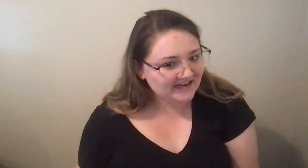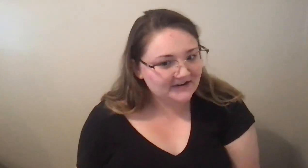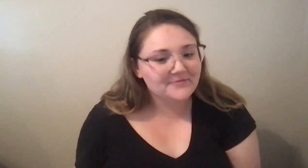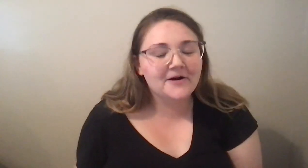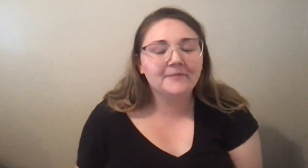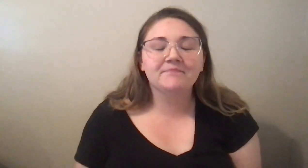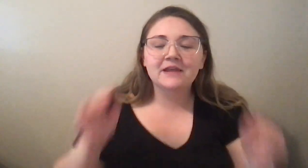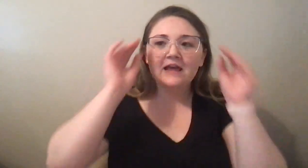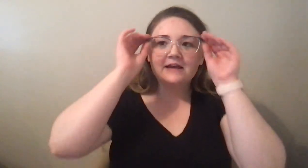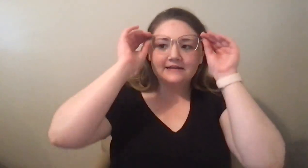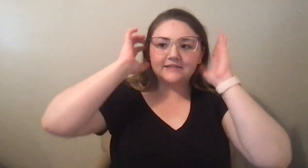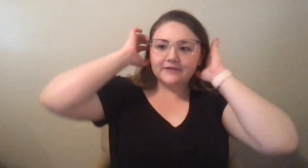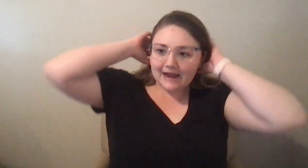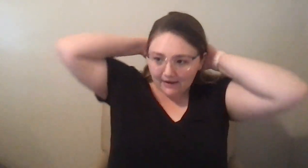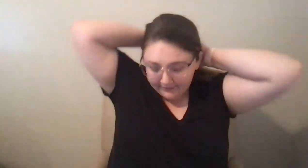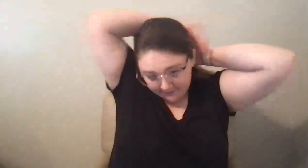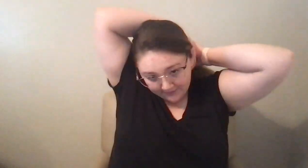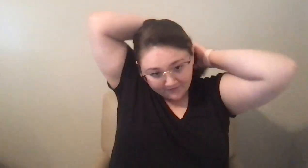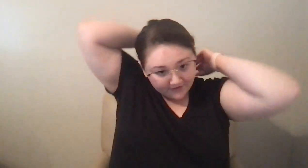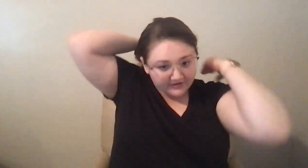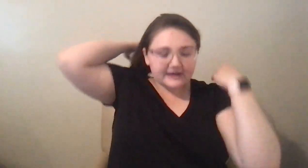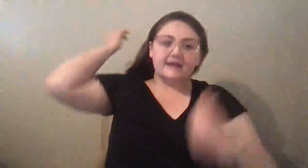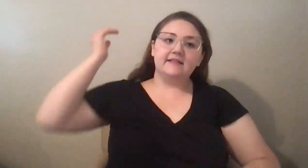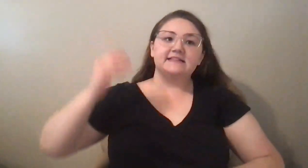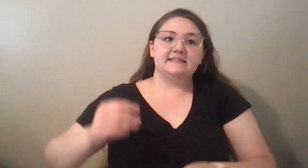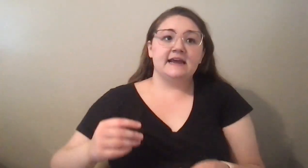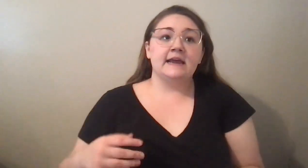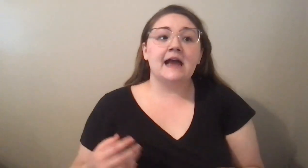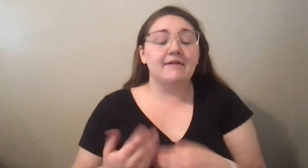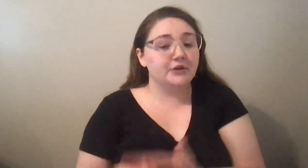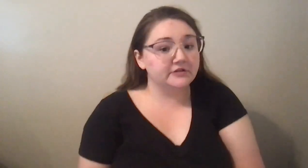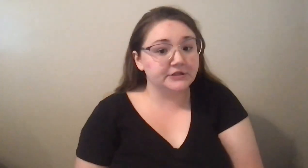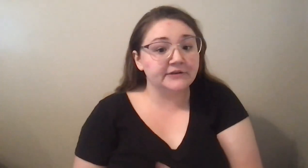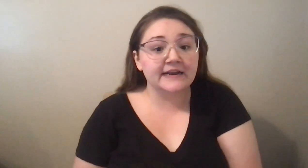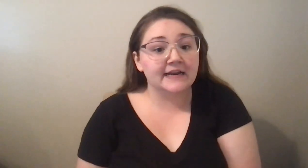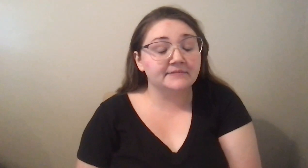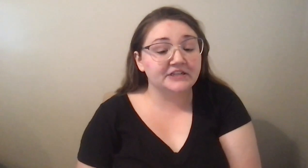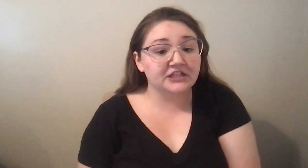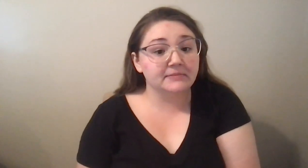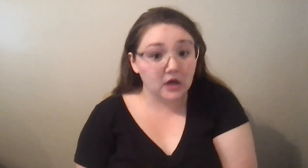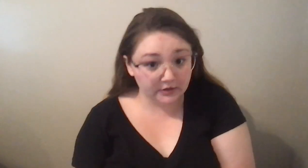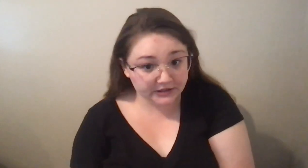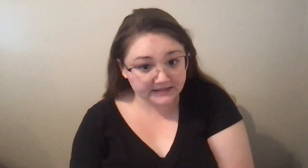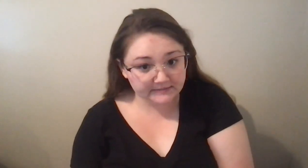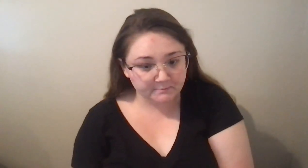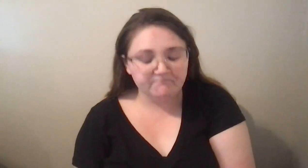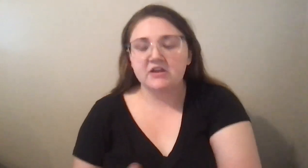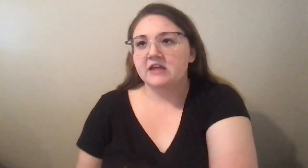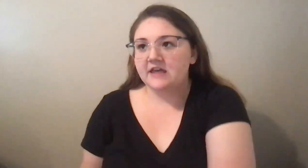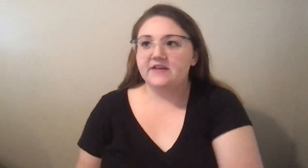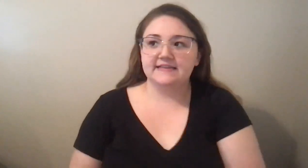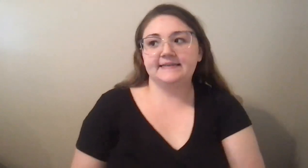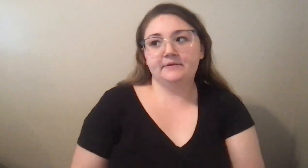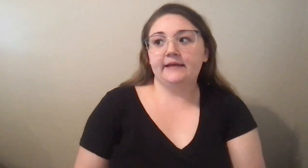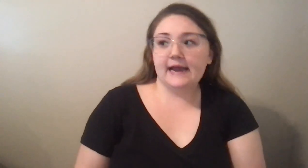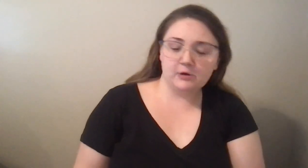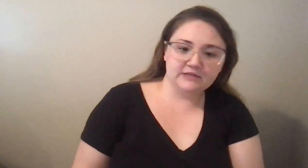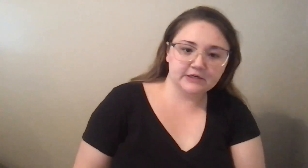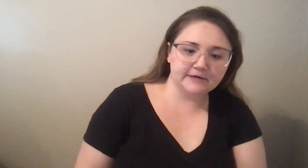them and try to show them all. So now I will go over, let's say I have a new student and I am teaching them colors. And this is typically how